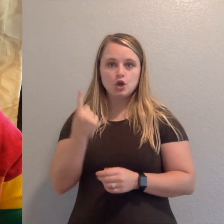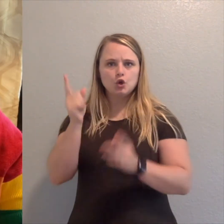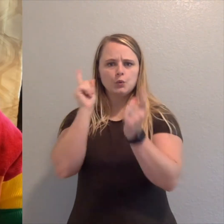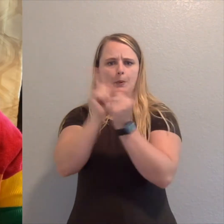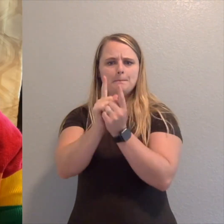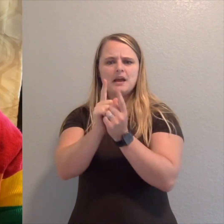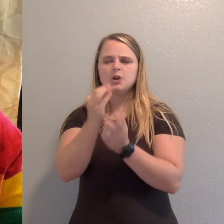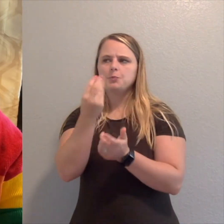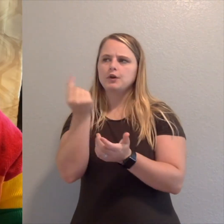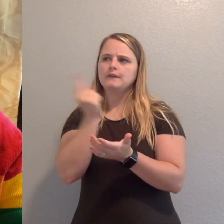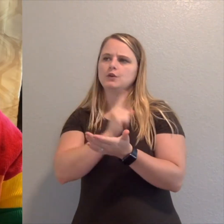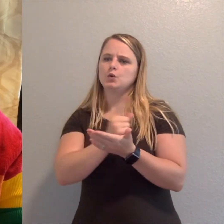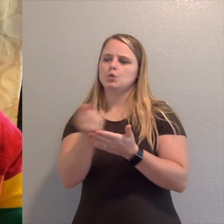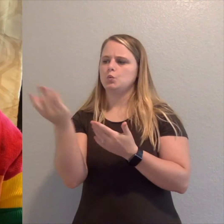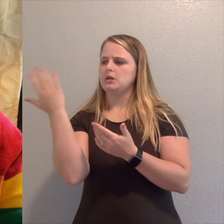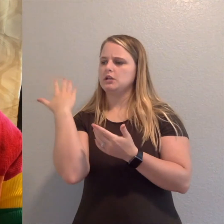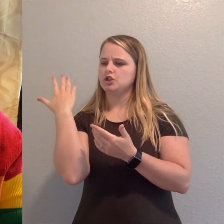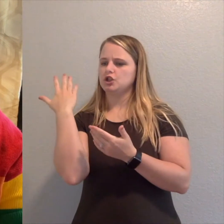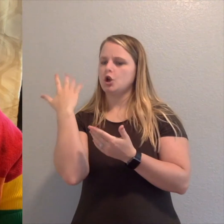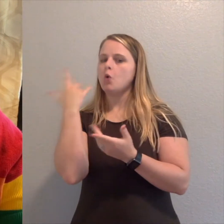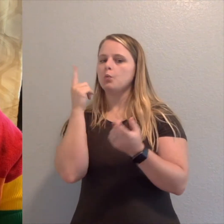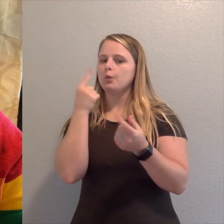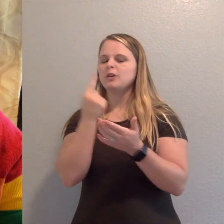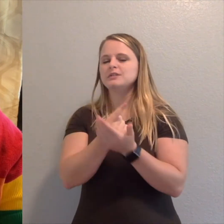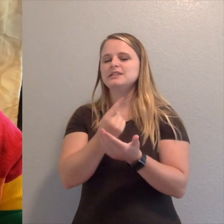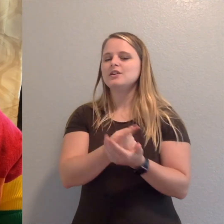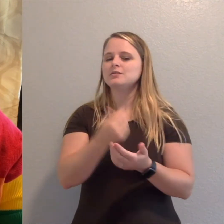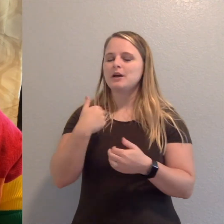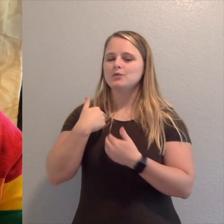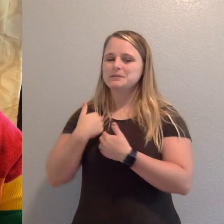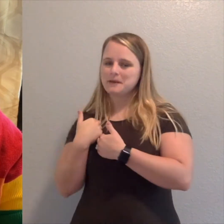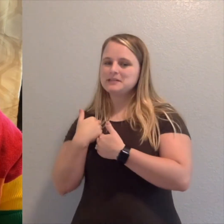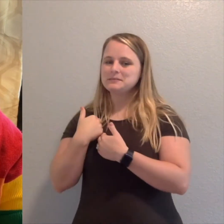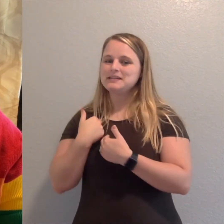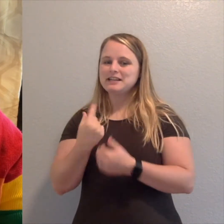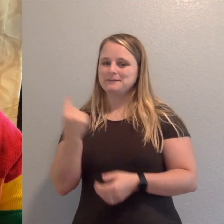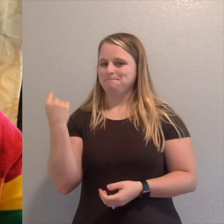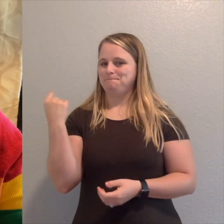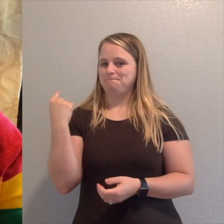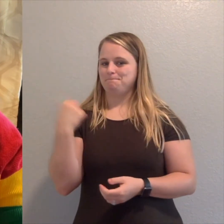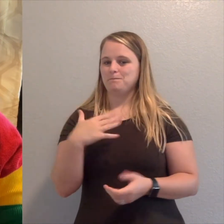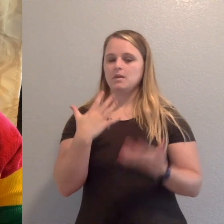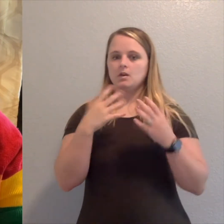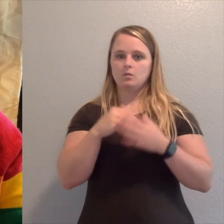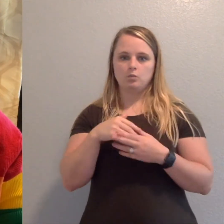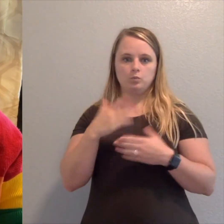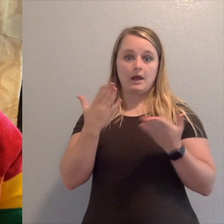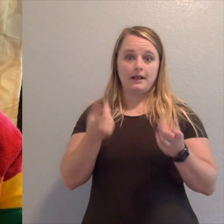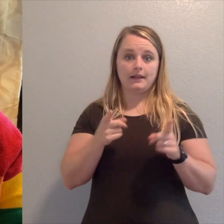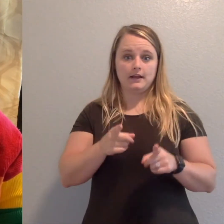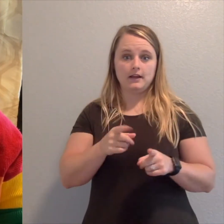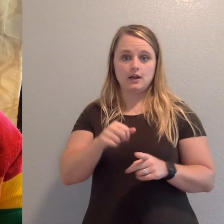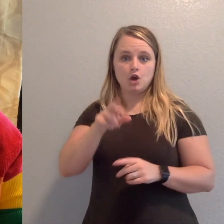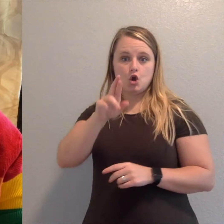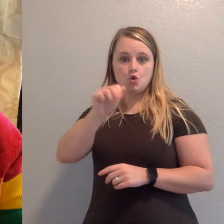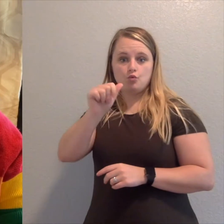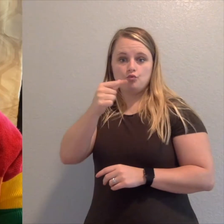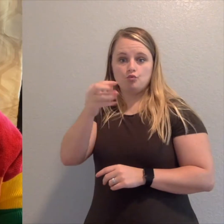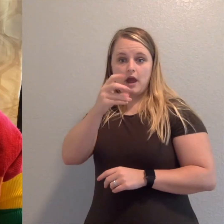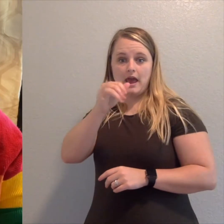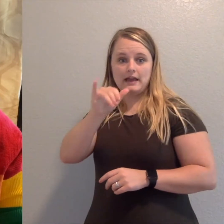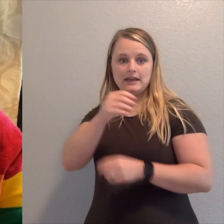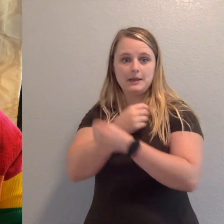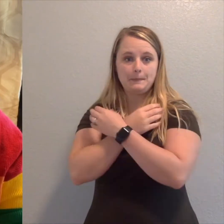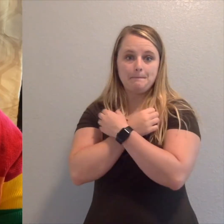met him quite a few weeks ago when we were talking about responsibility. Well, Raggedy Bear is back